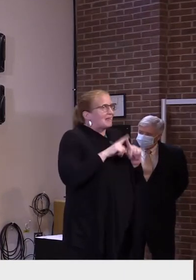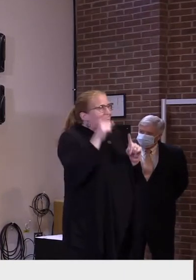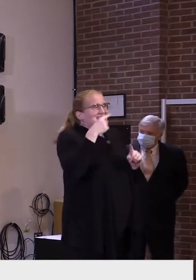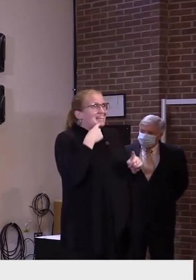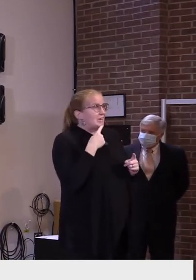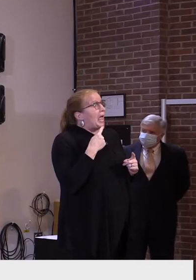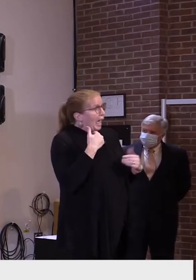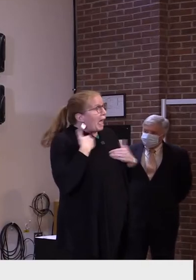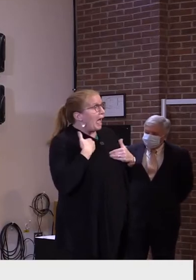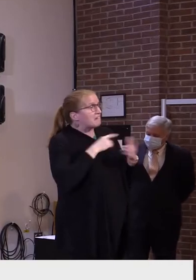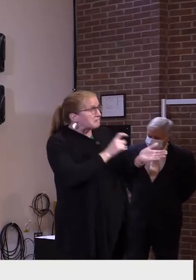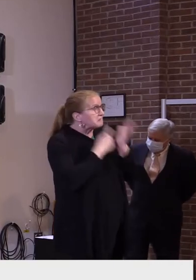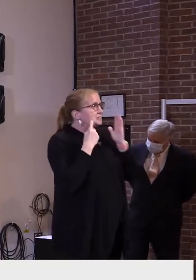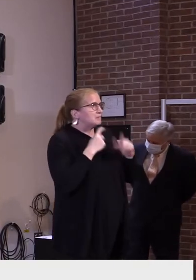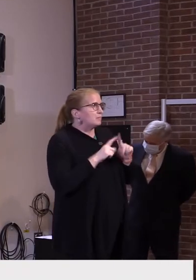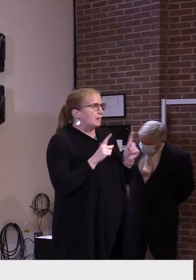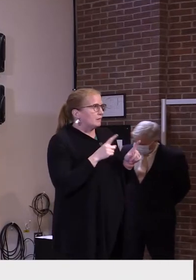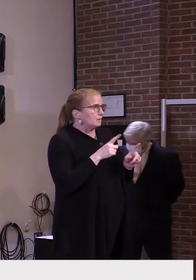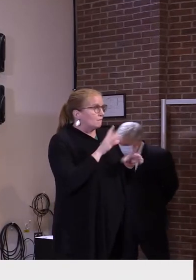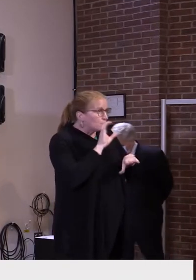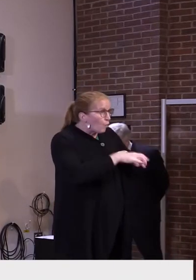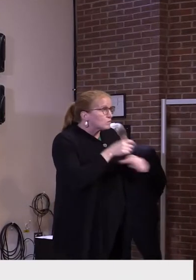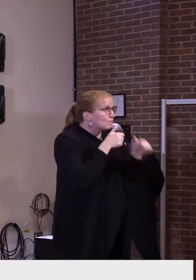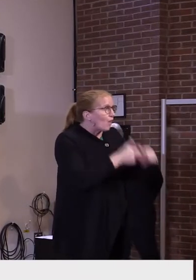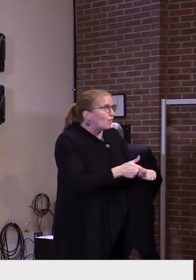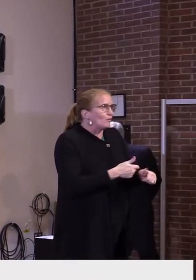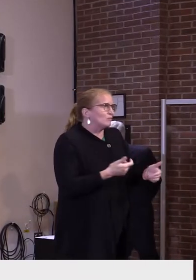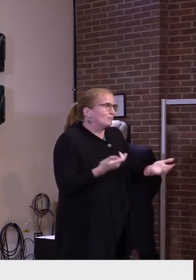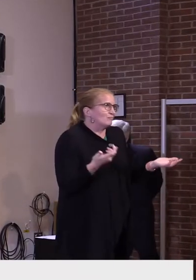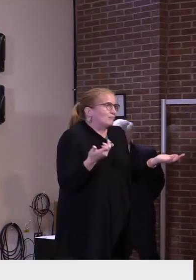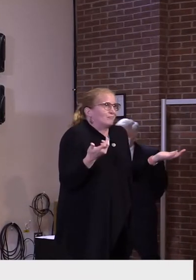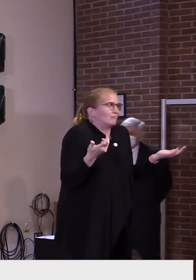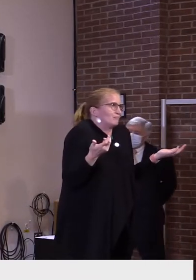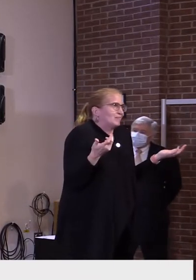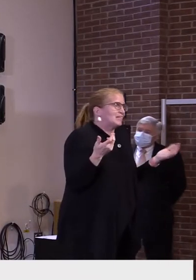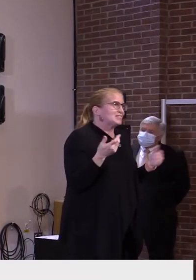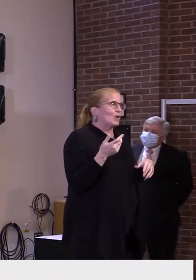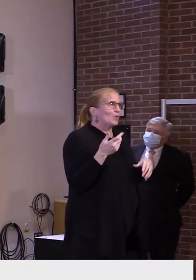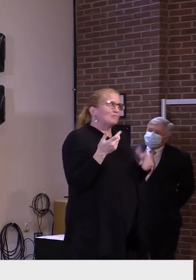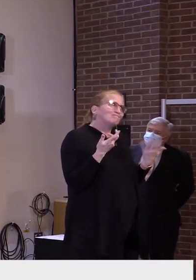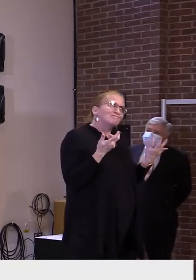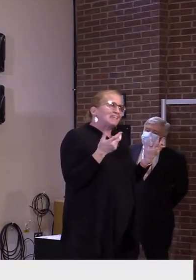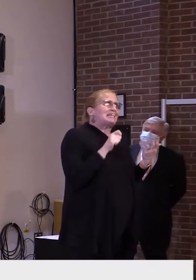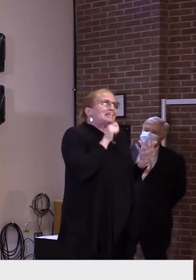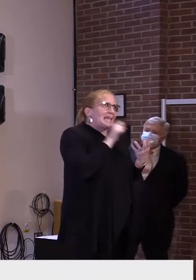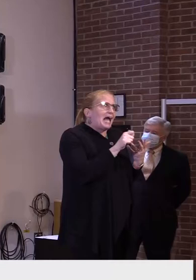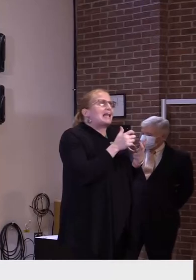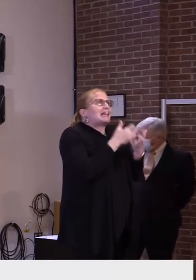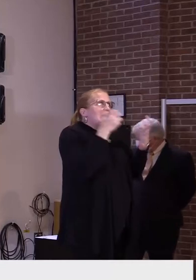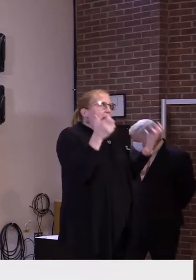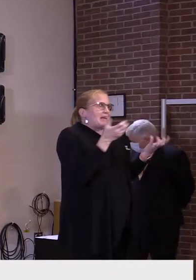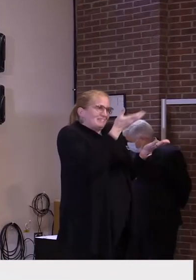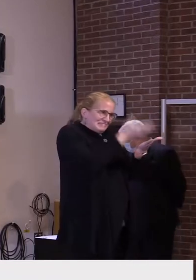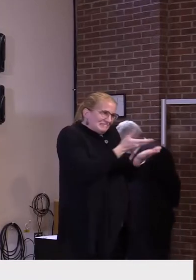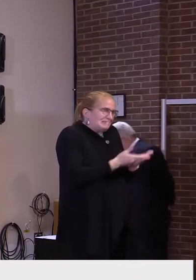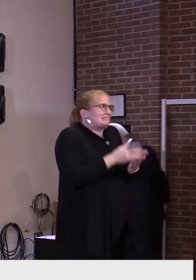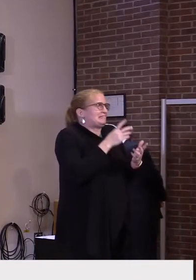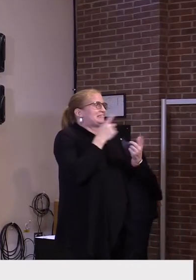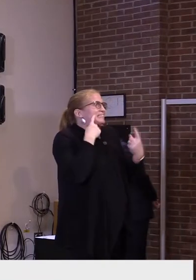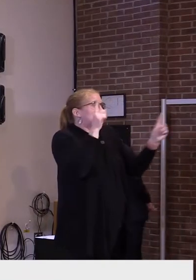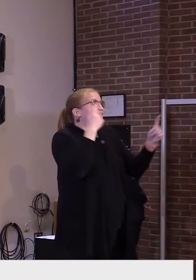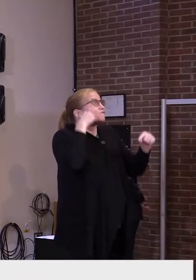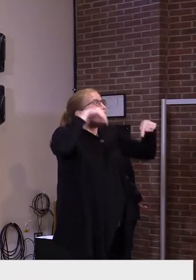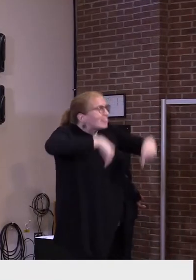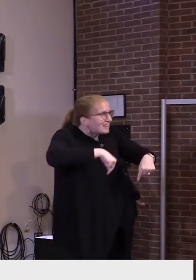had really no definitive but variable success as it's been deployed during the Delta part of